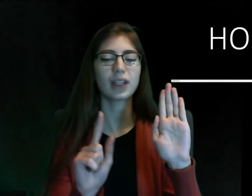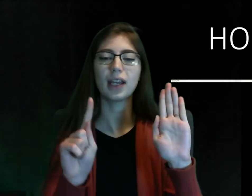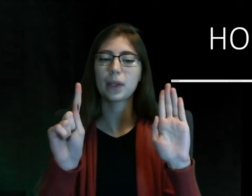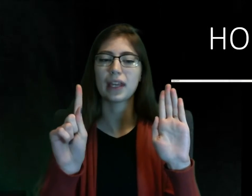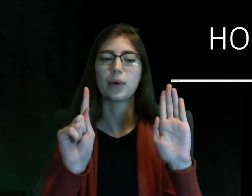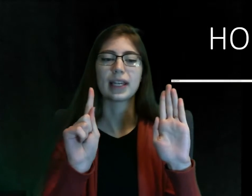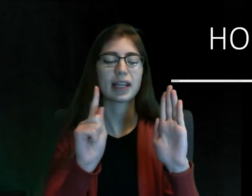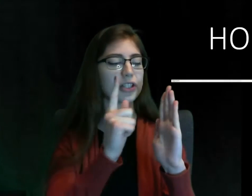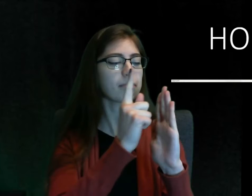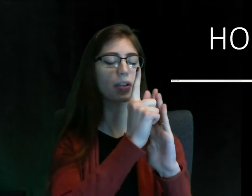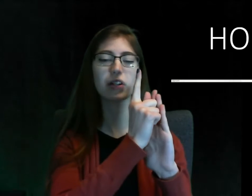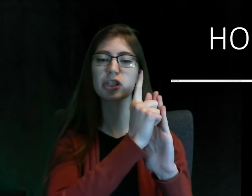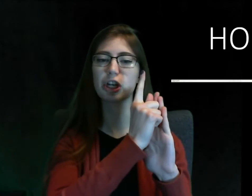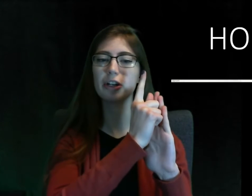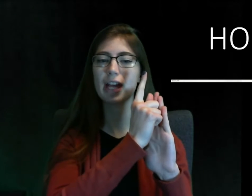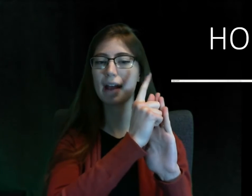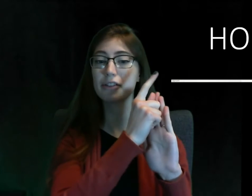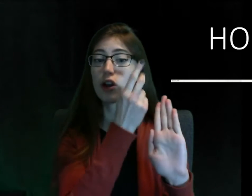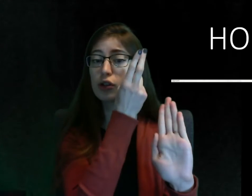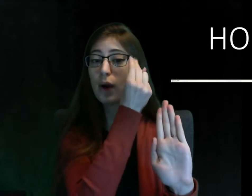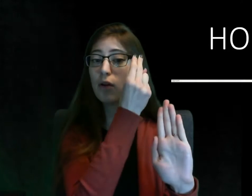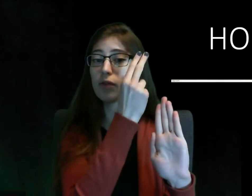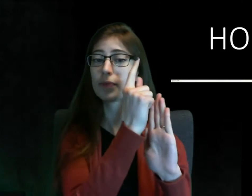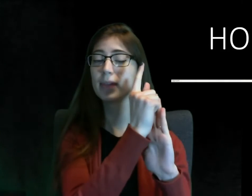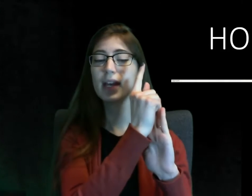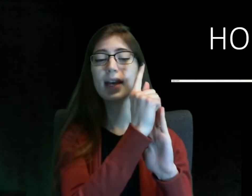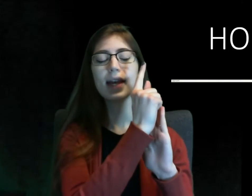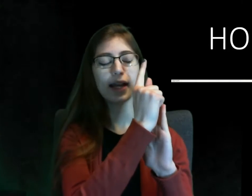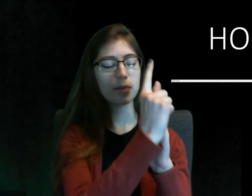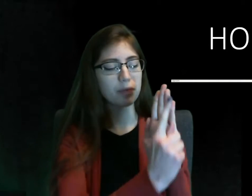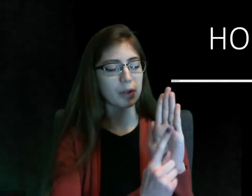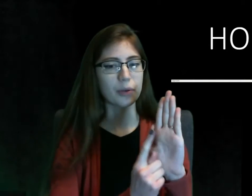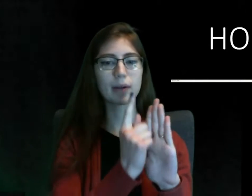with a 1 hand shape, you're going to start at 12 and move all the way around.